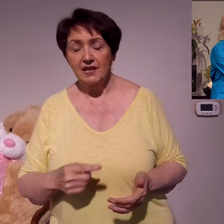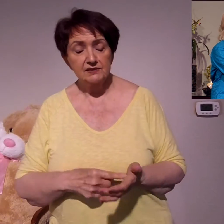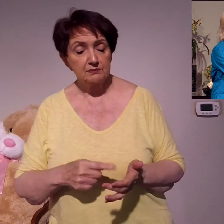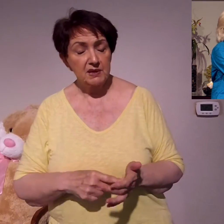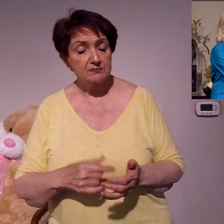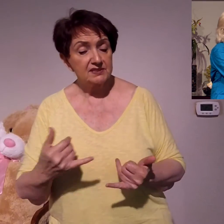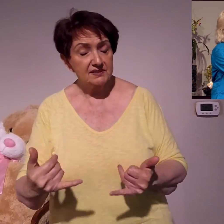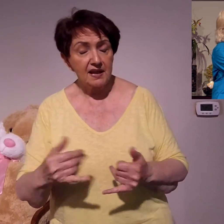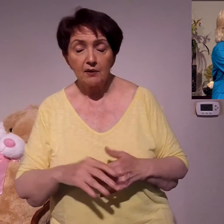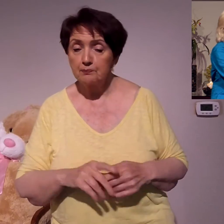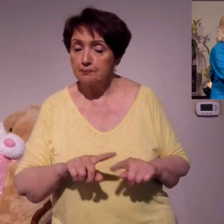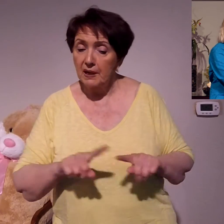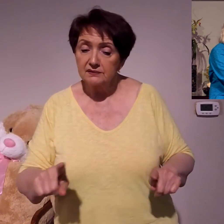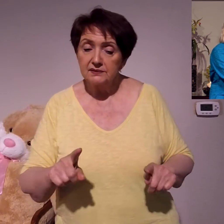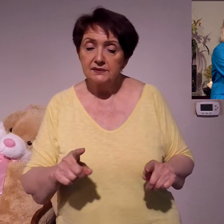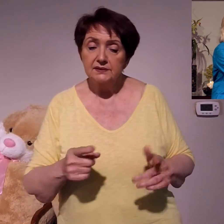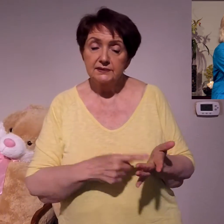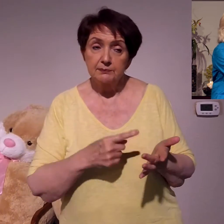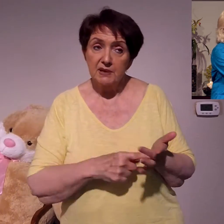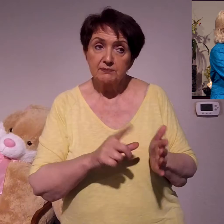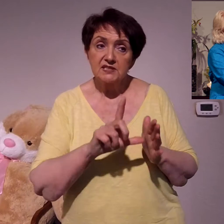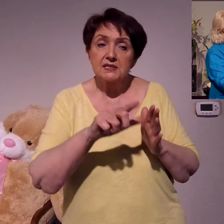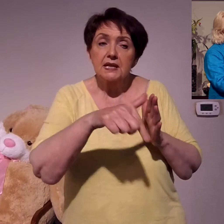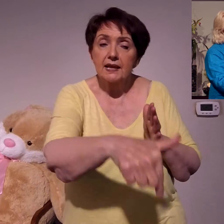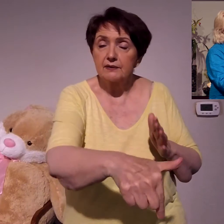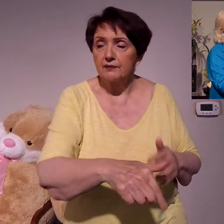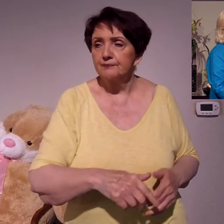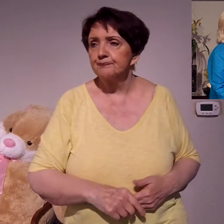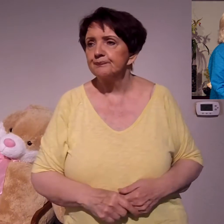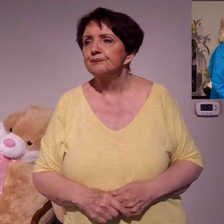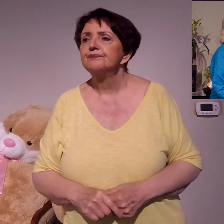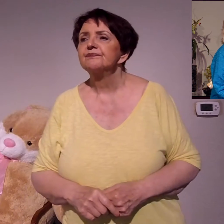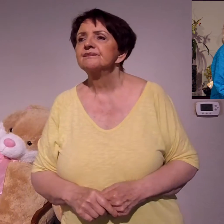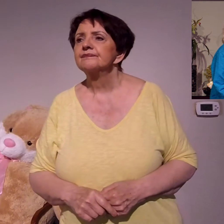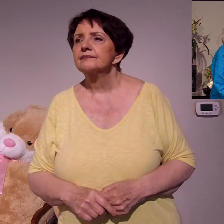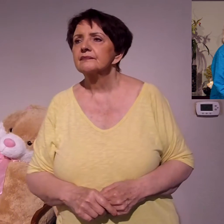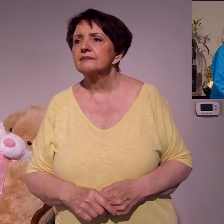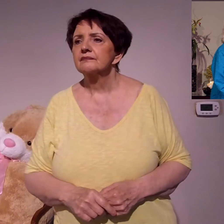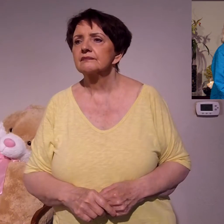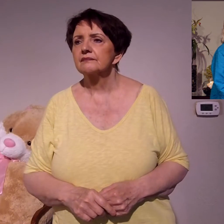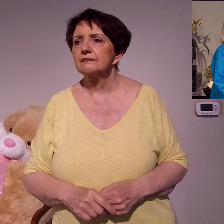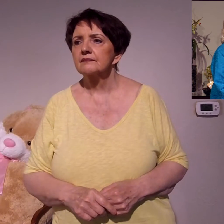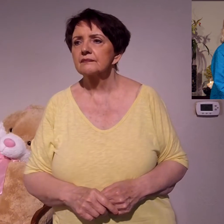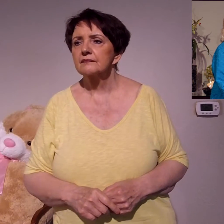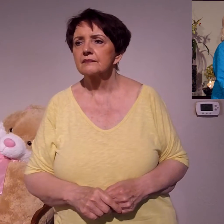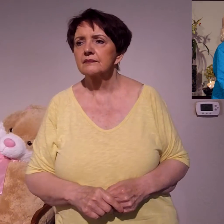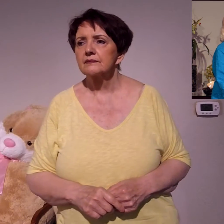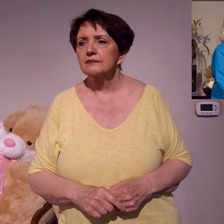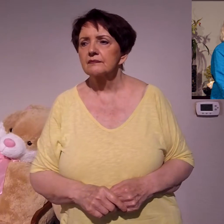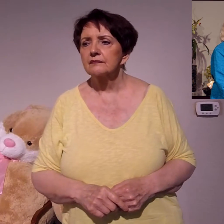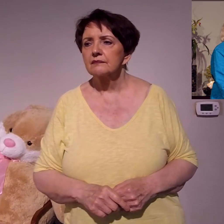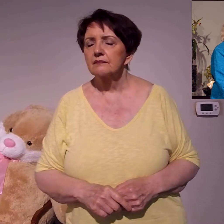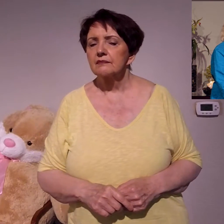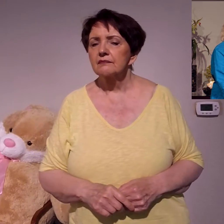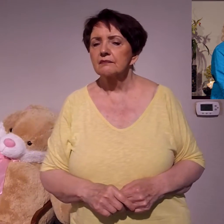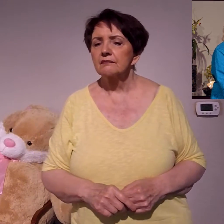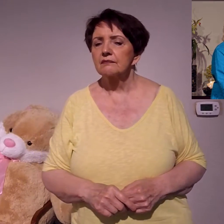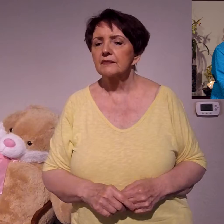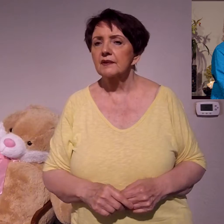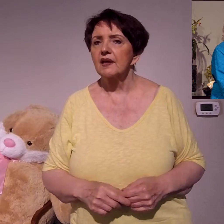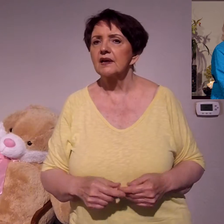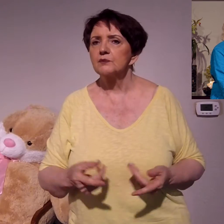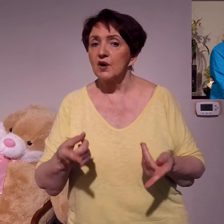later. And, but that's how we learn and then we can begin to show up differently, right?